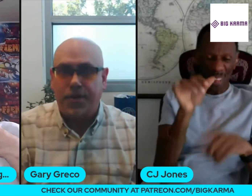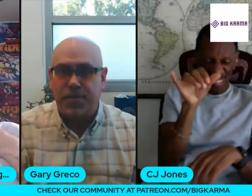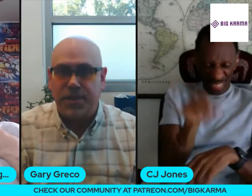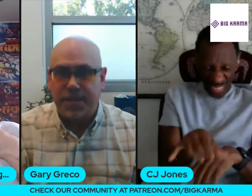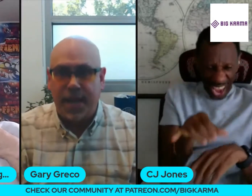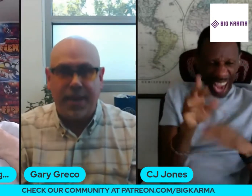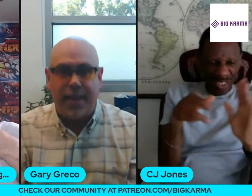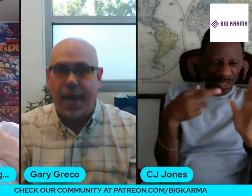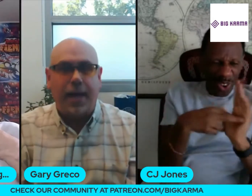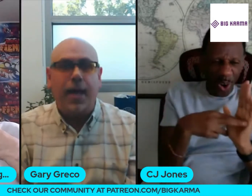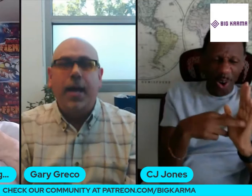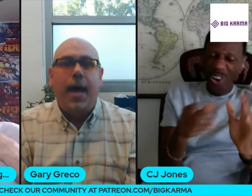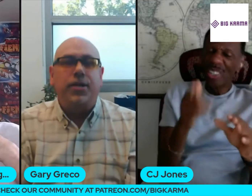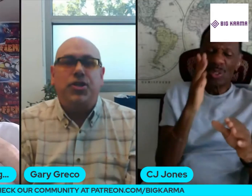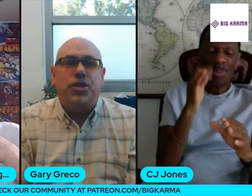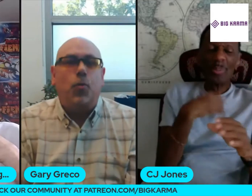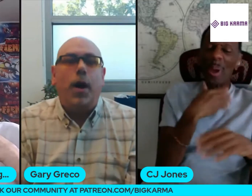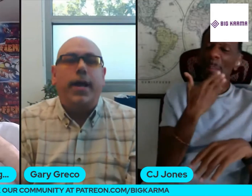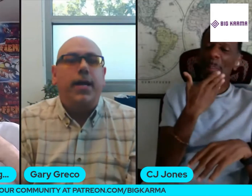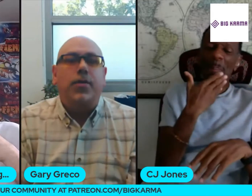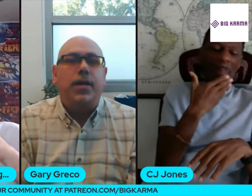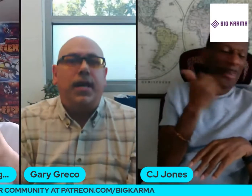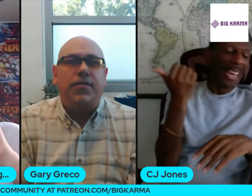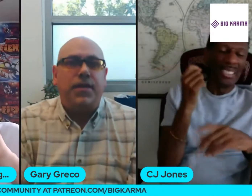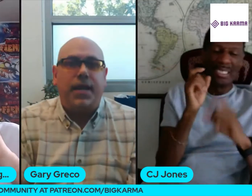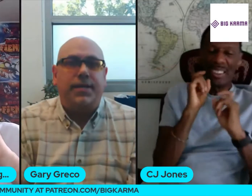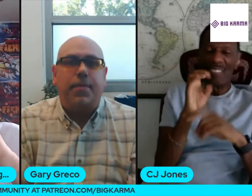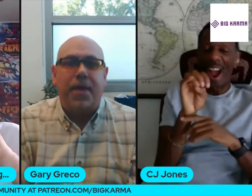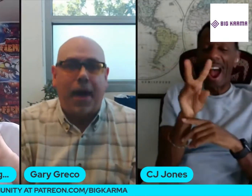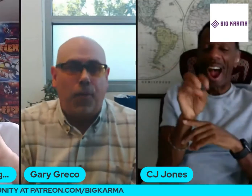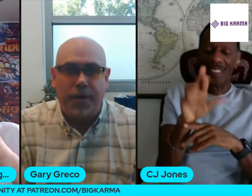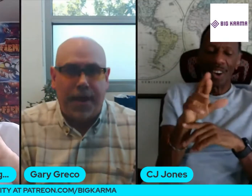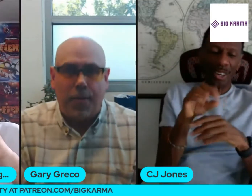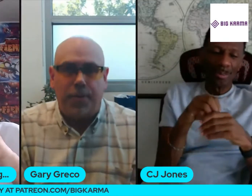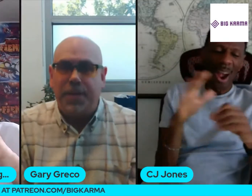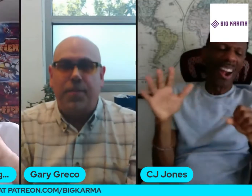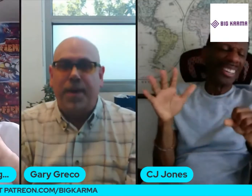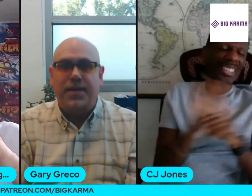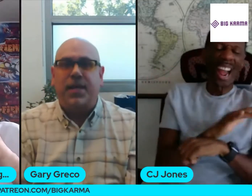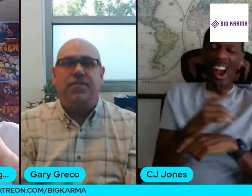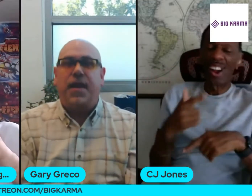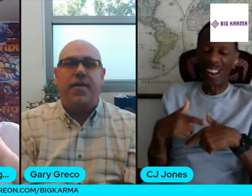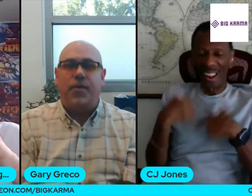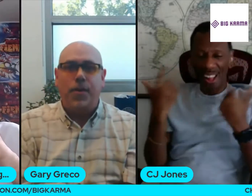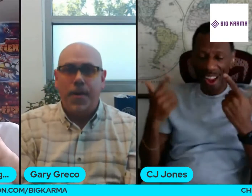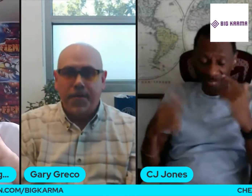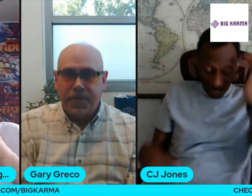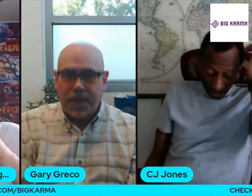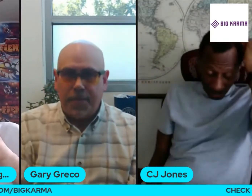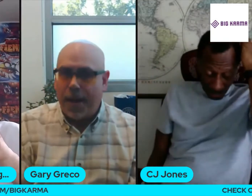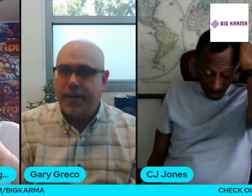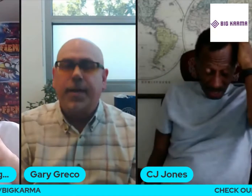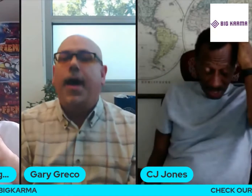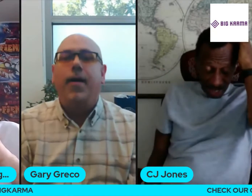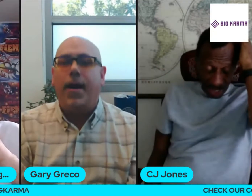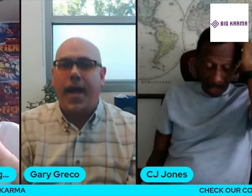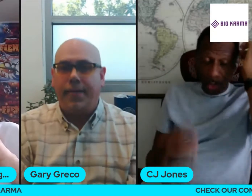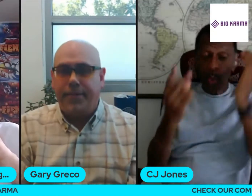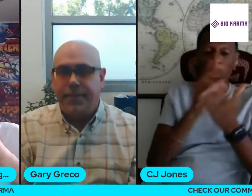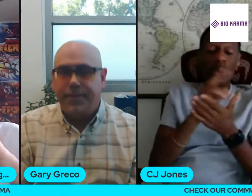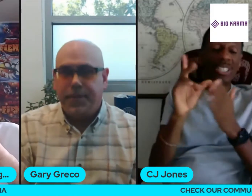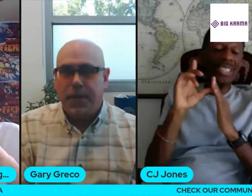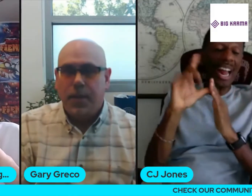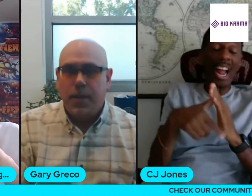on Christmas Day. That I just didn't want any other gift except that one. That would be the best gift ever in my entire